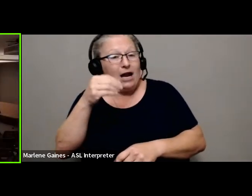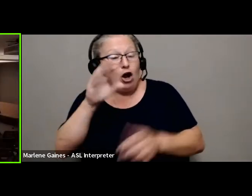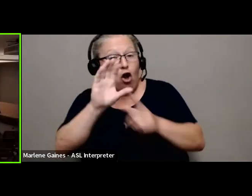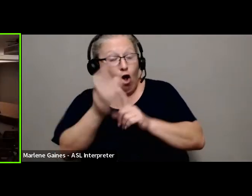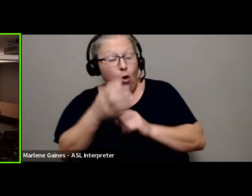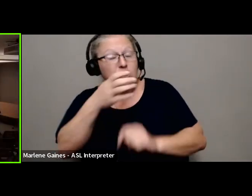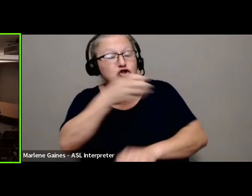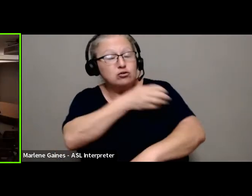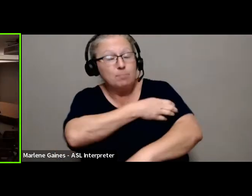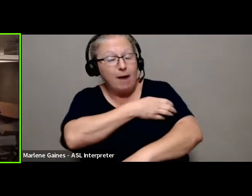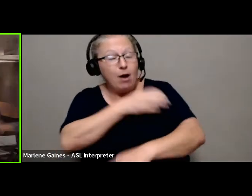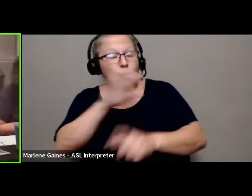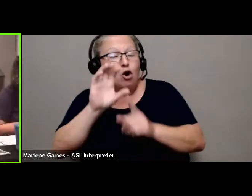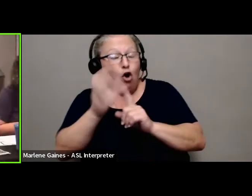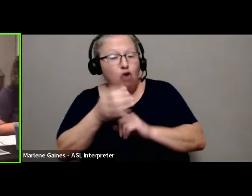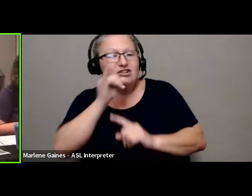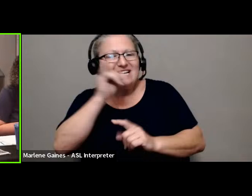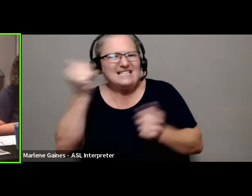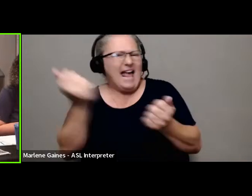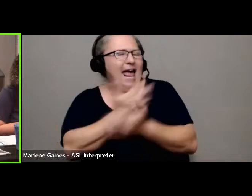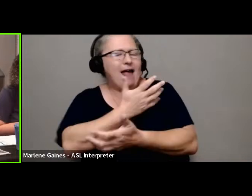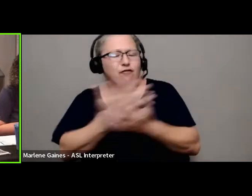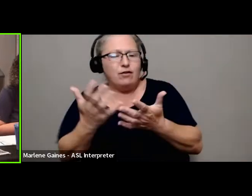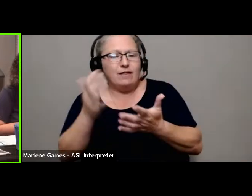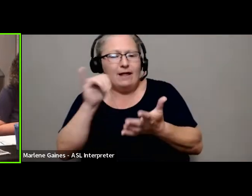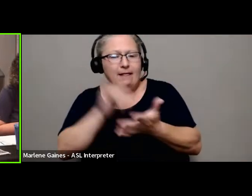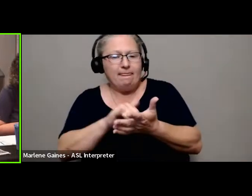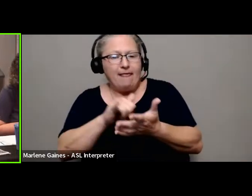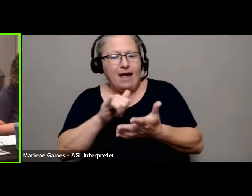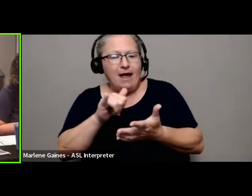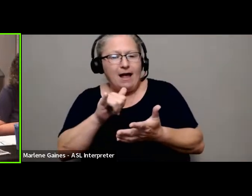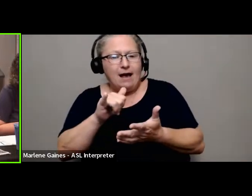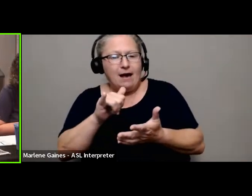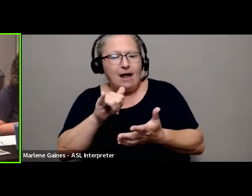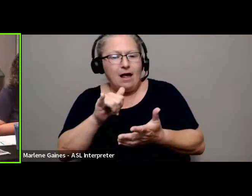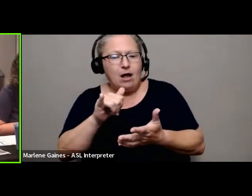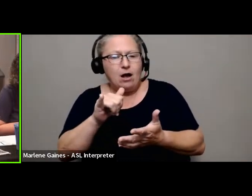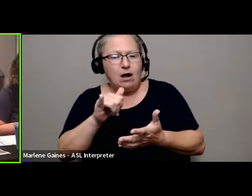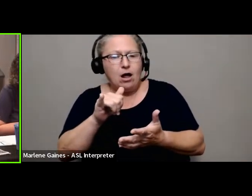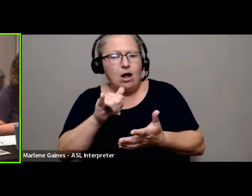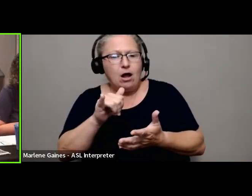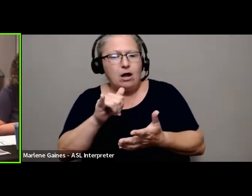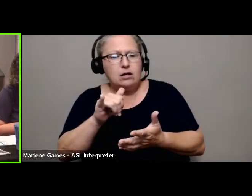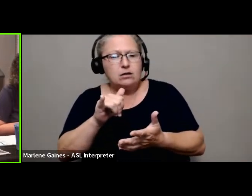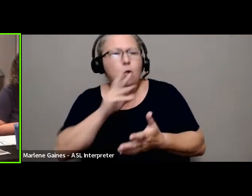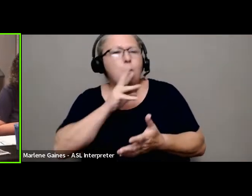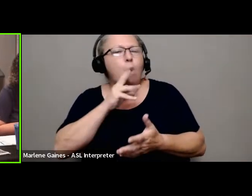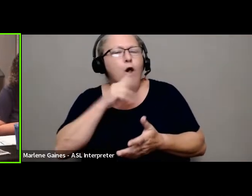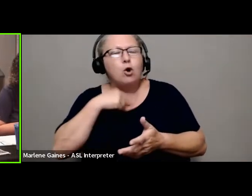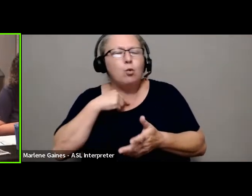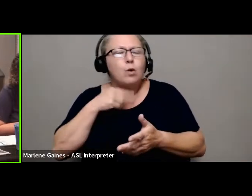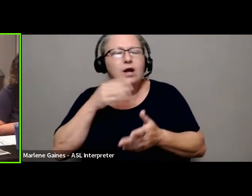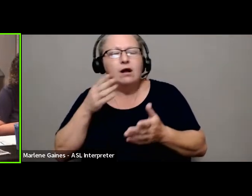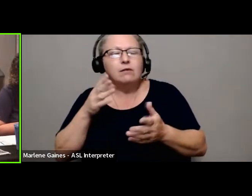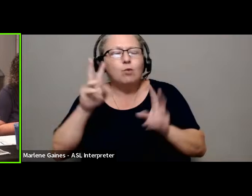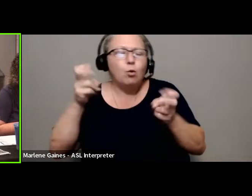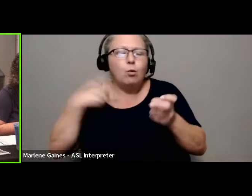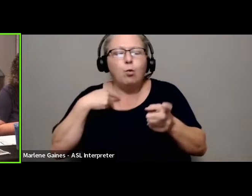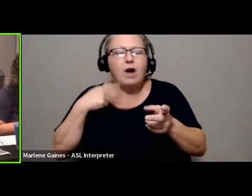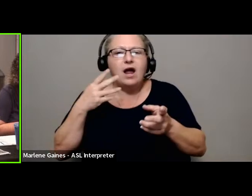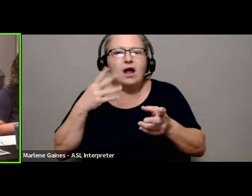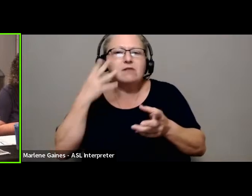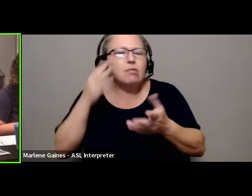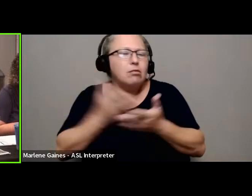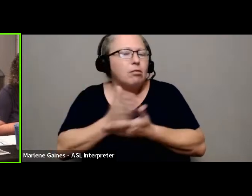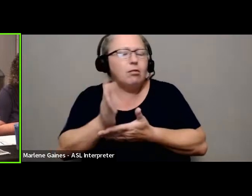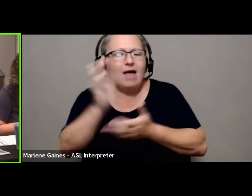culture is everything that it's the water that we swim in, everything. It feels